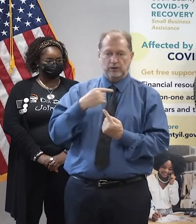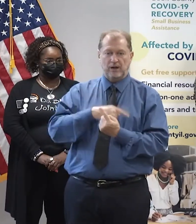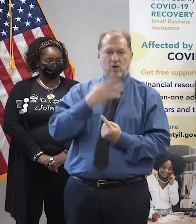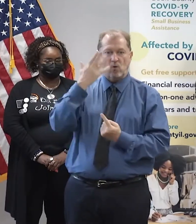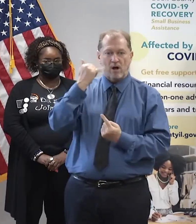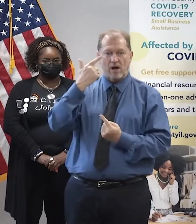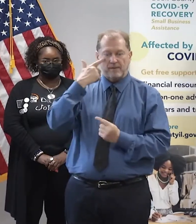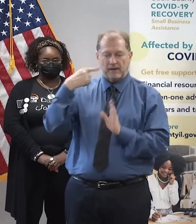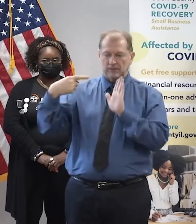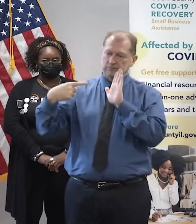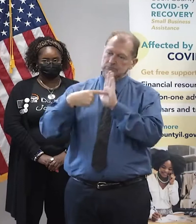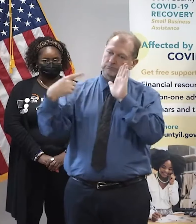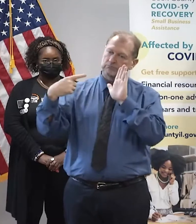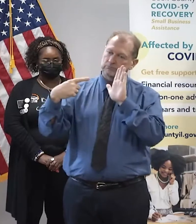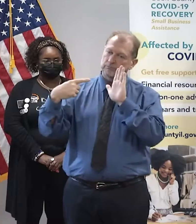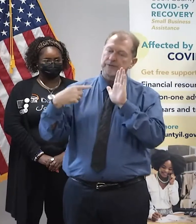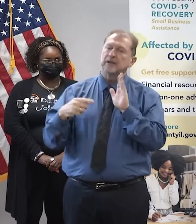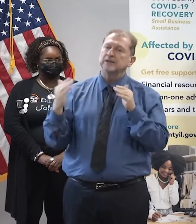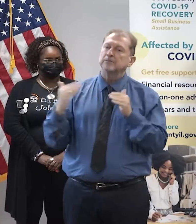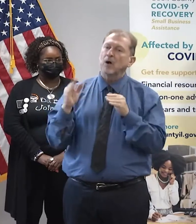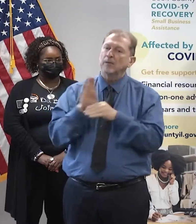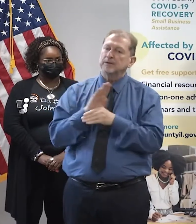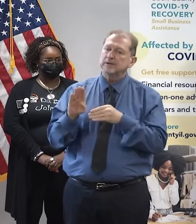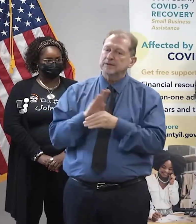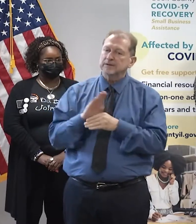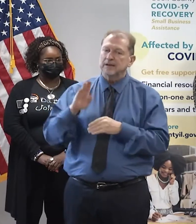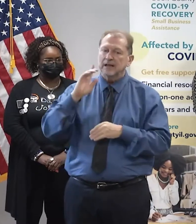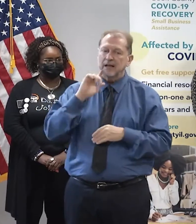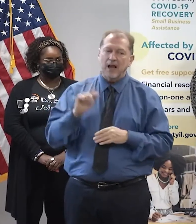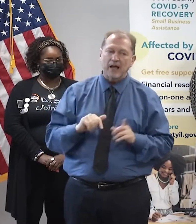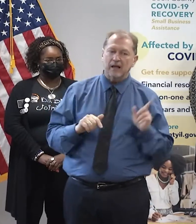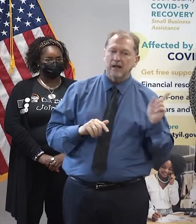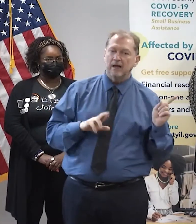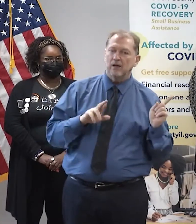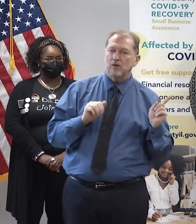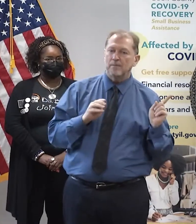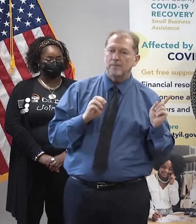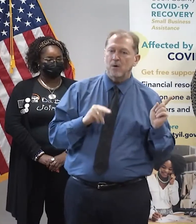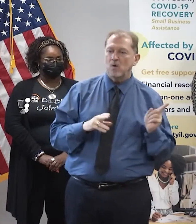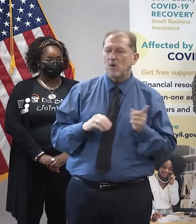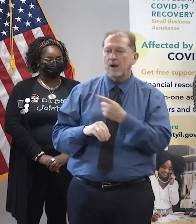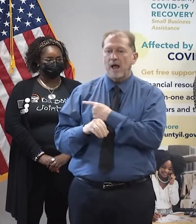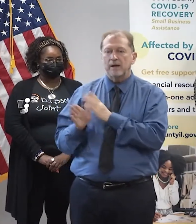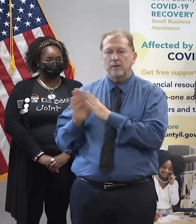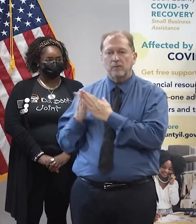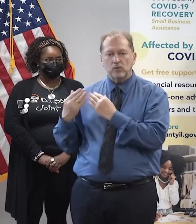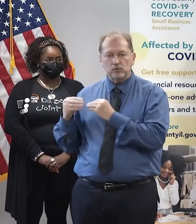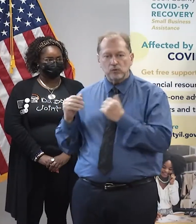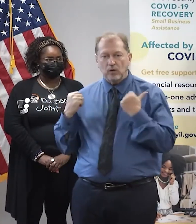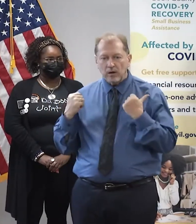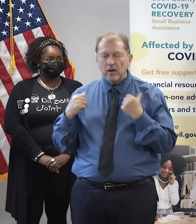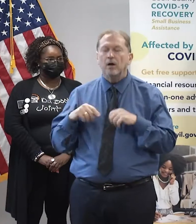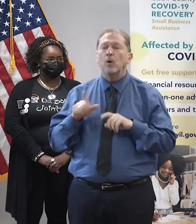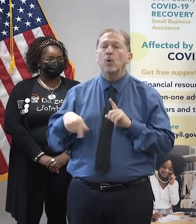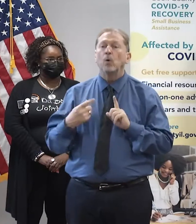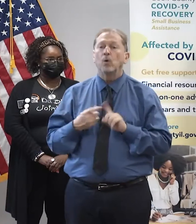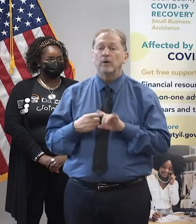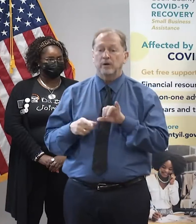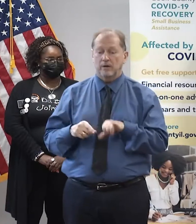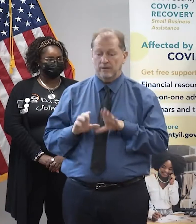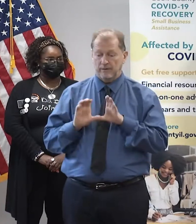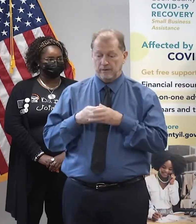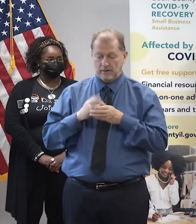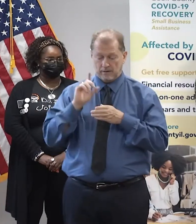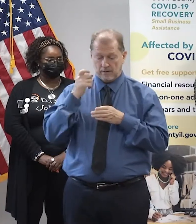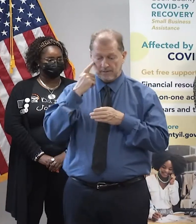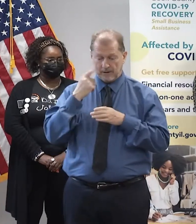and resilience for business owners like Ramon and Verlean that are here with us today. When the Bureau of Economic Development